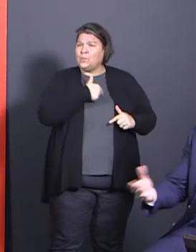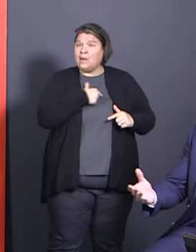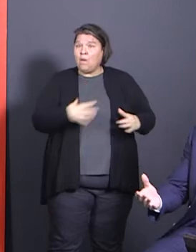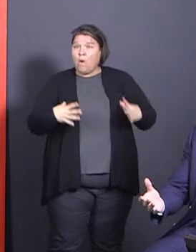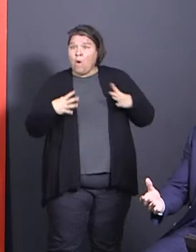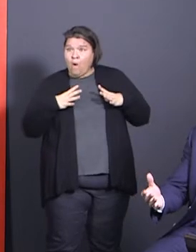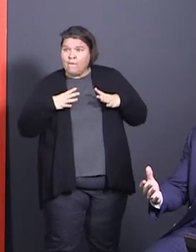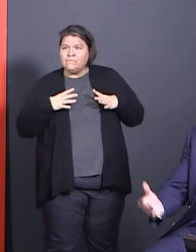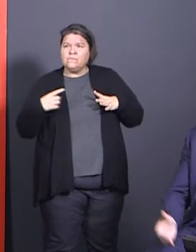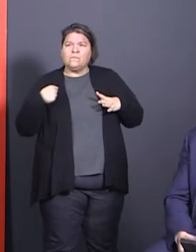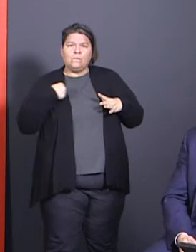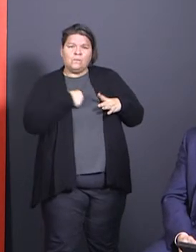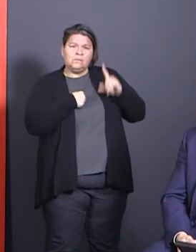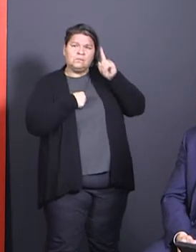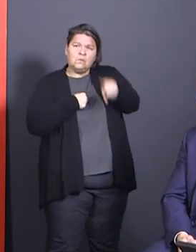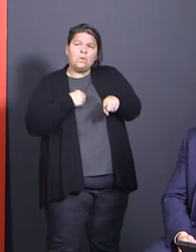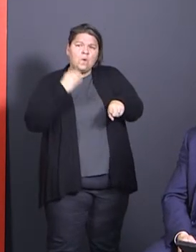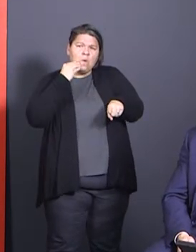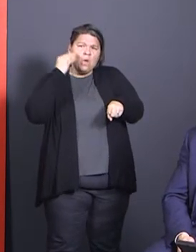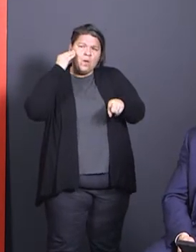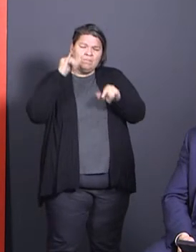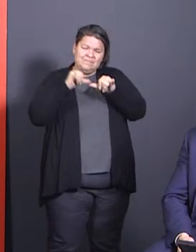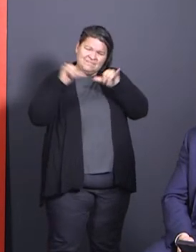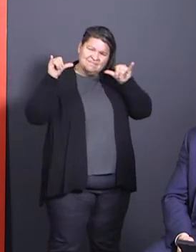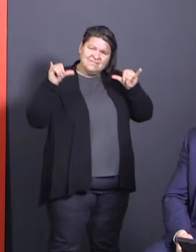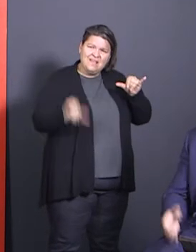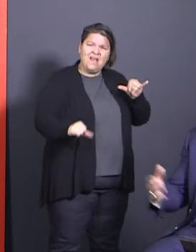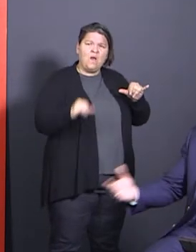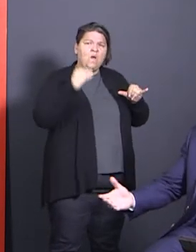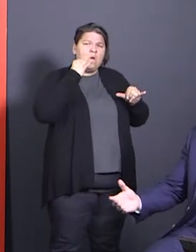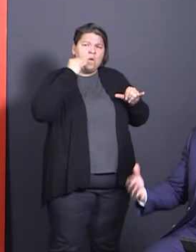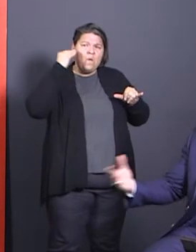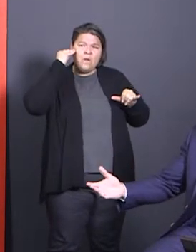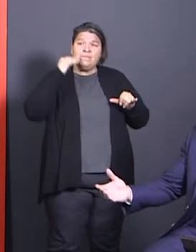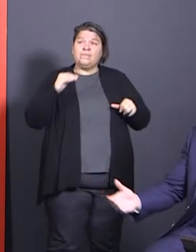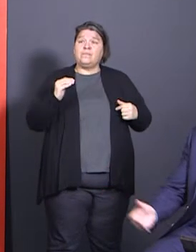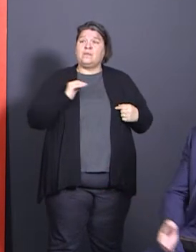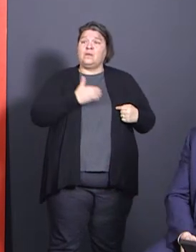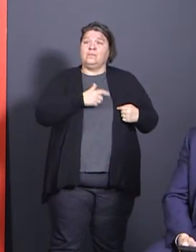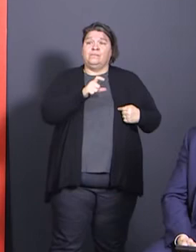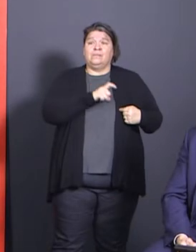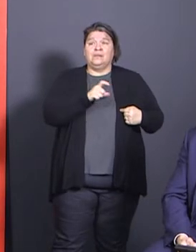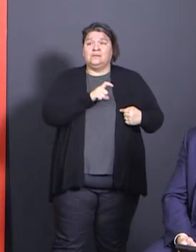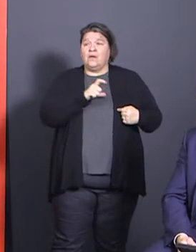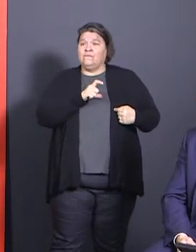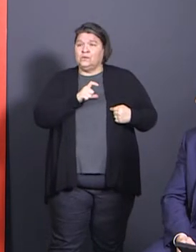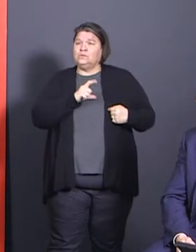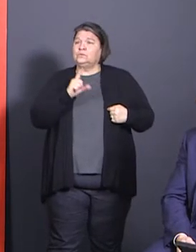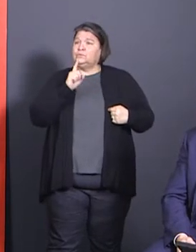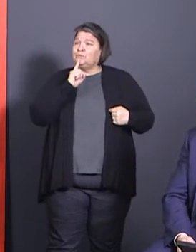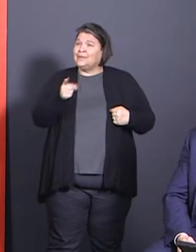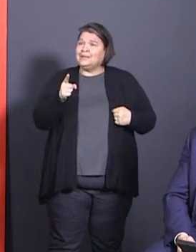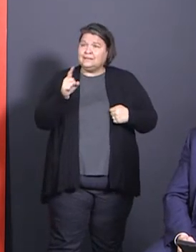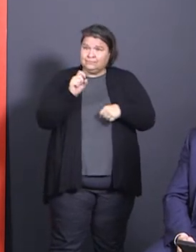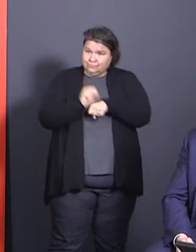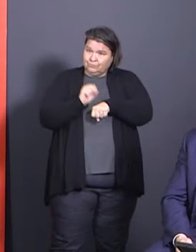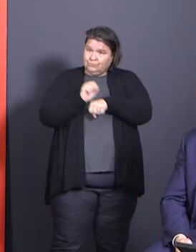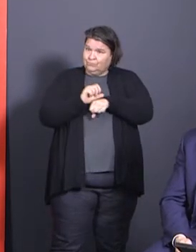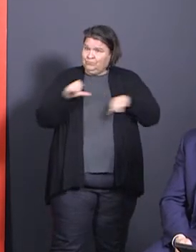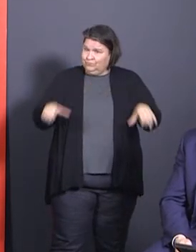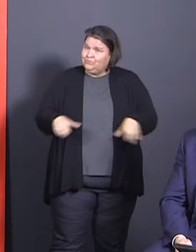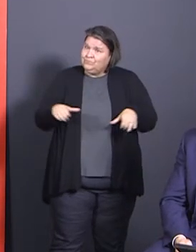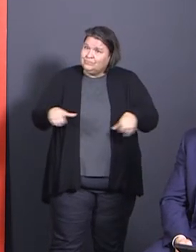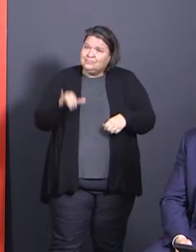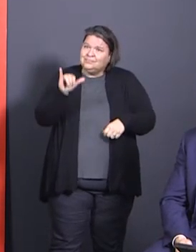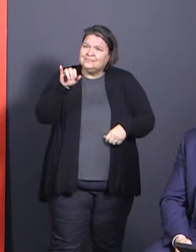that our citizens are adhering to. And so they're trying to set good examples when they're at work and when they're at home. And what can you